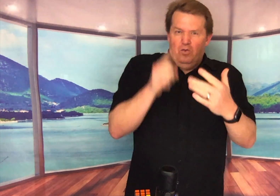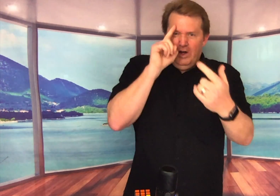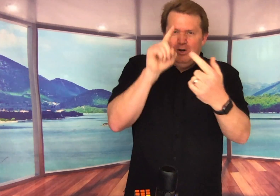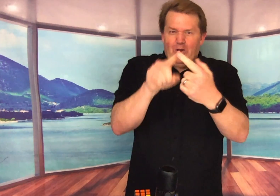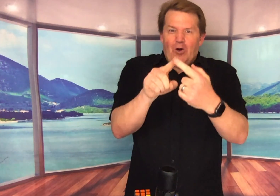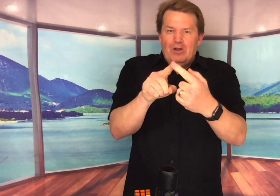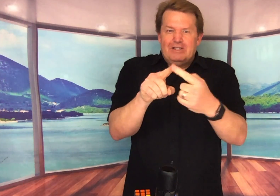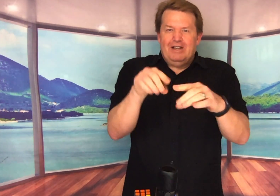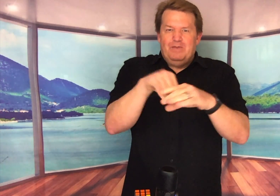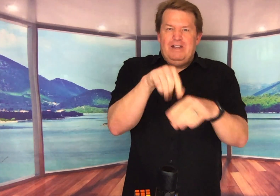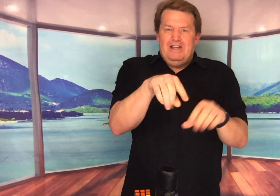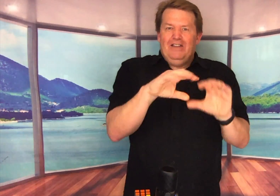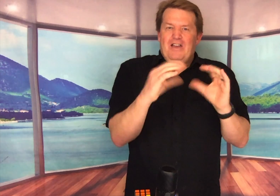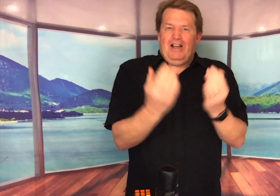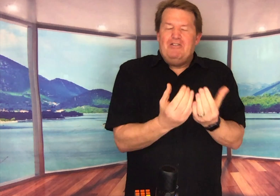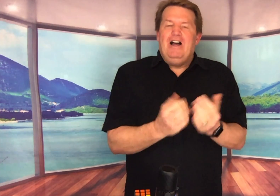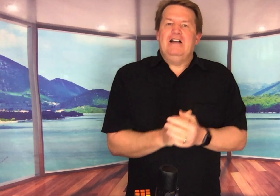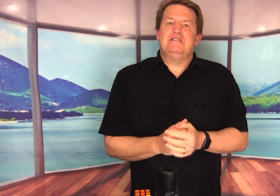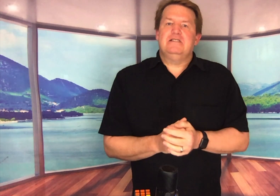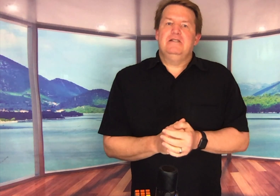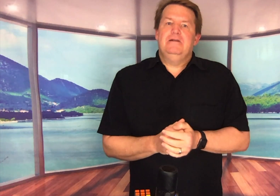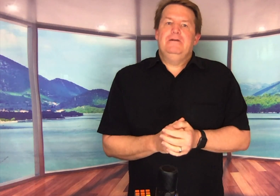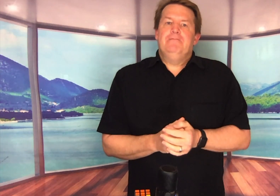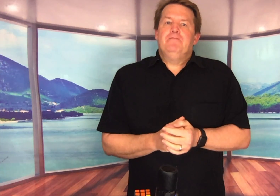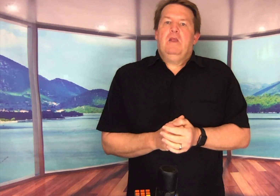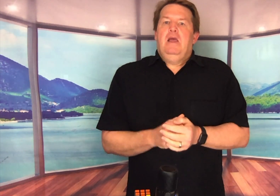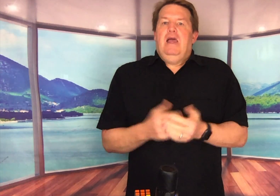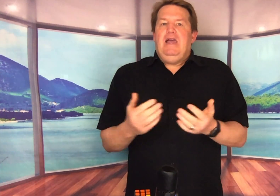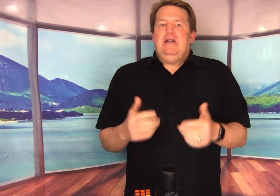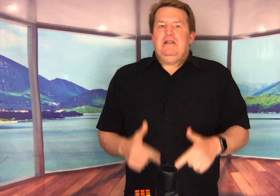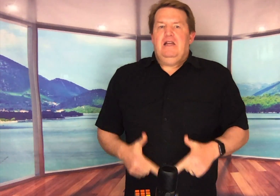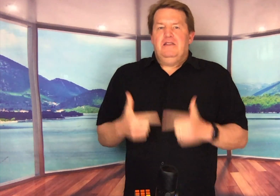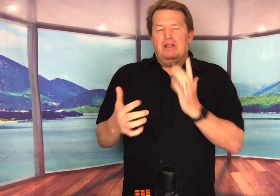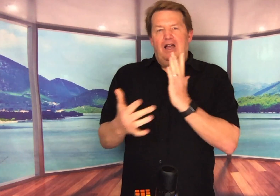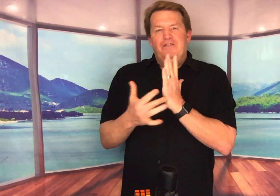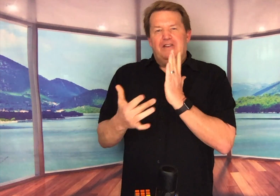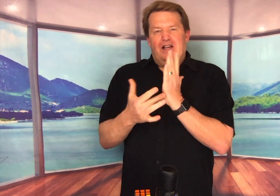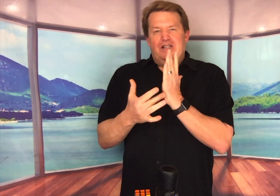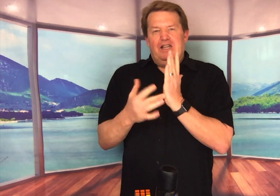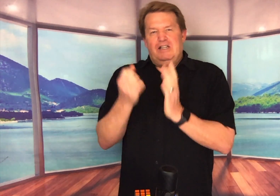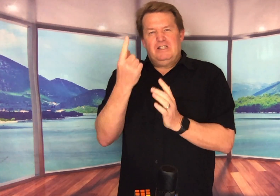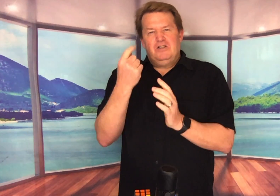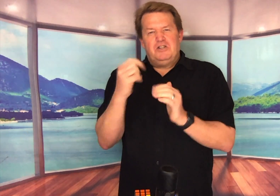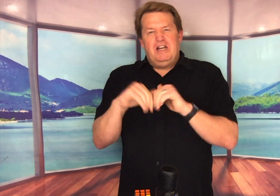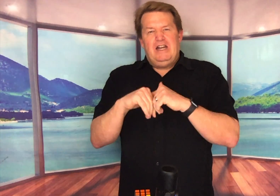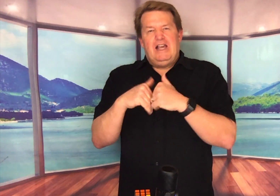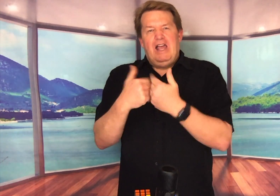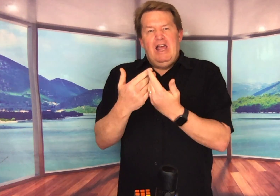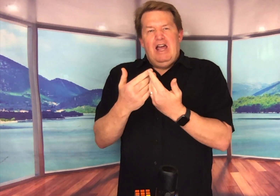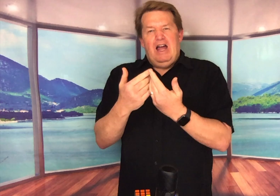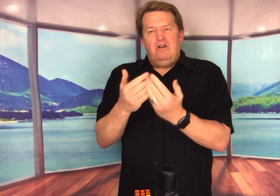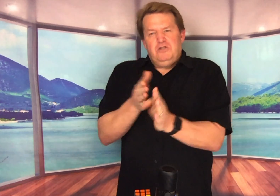your goal is going to be in that class. And the life technique is understanding how